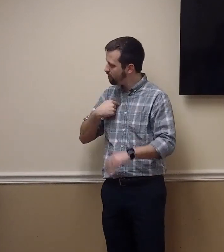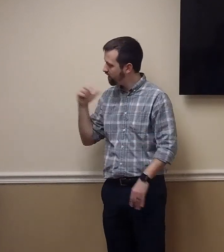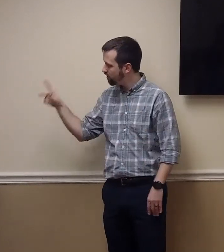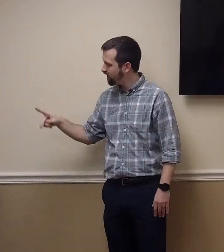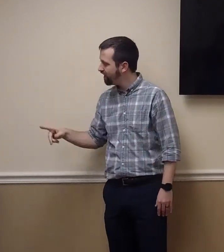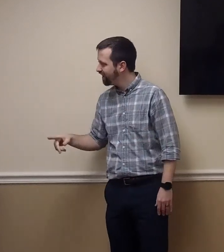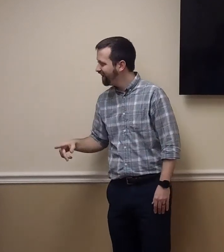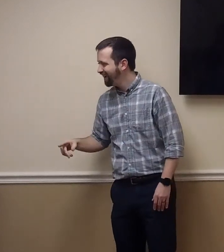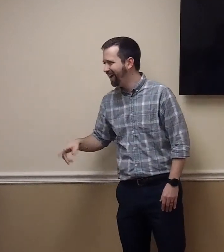me, okay?